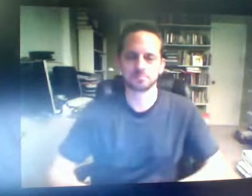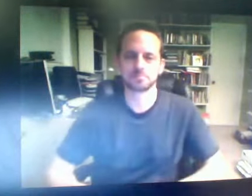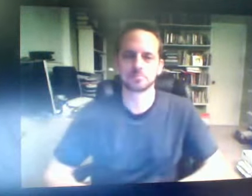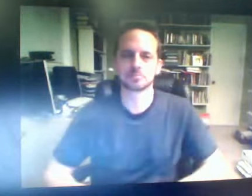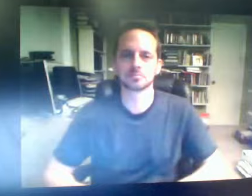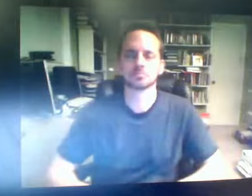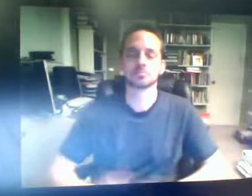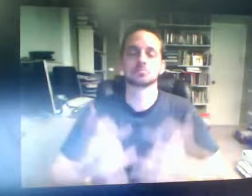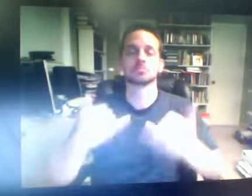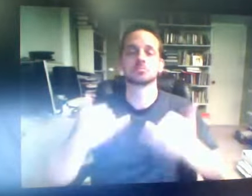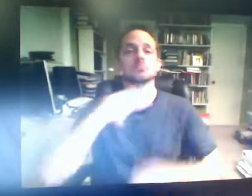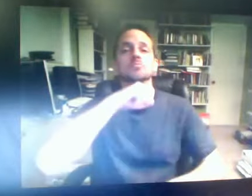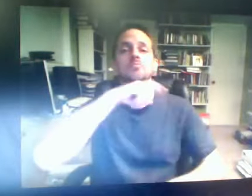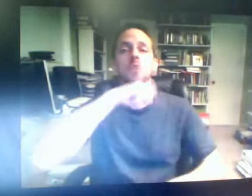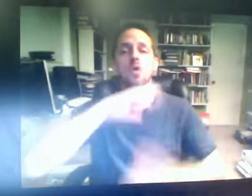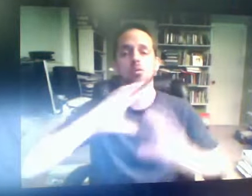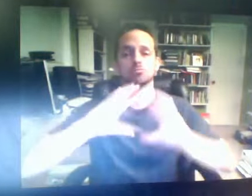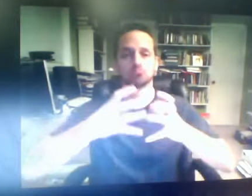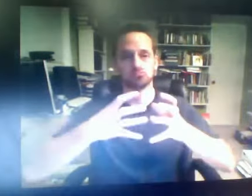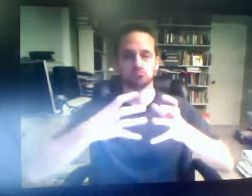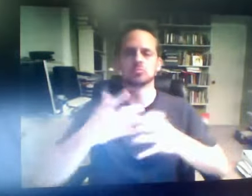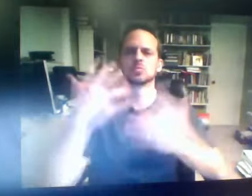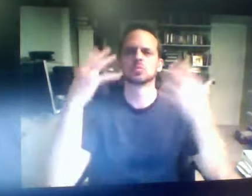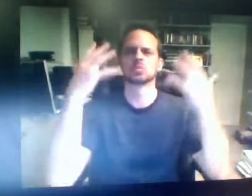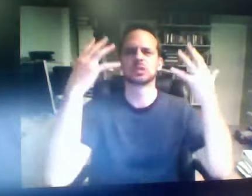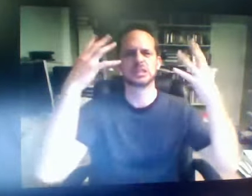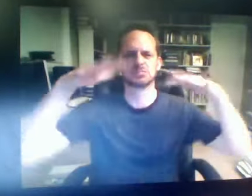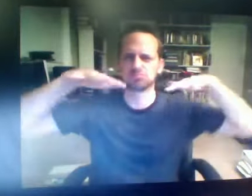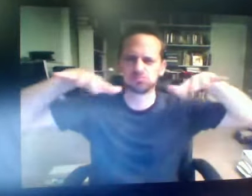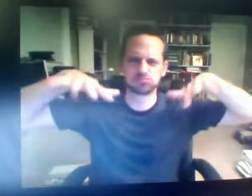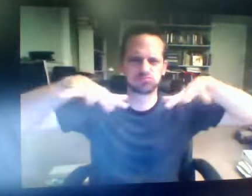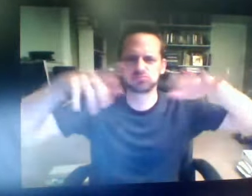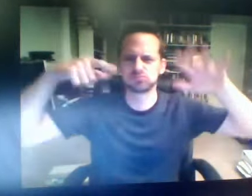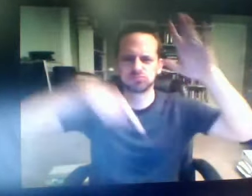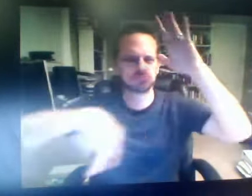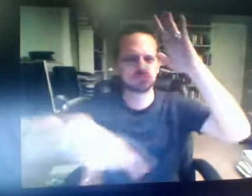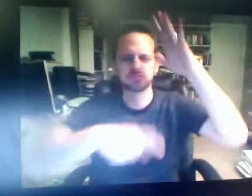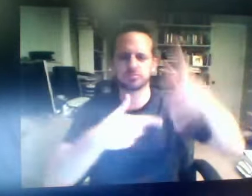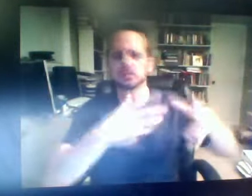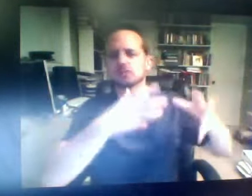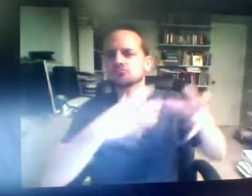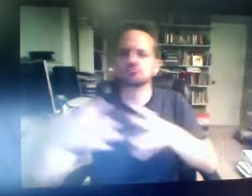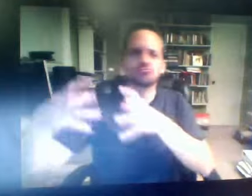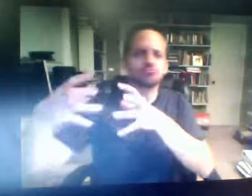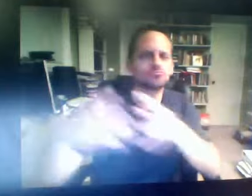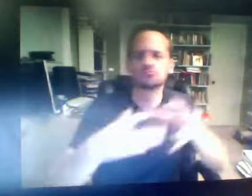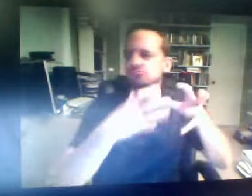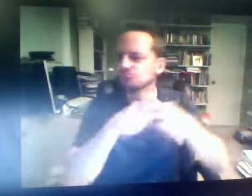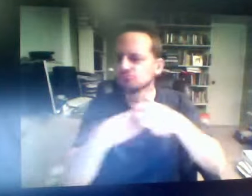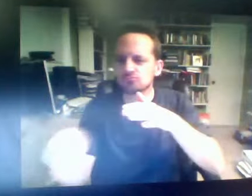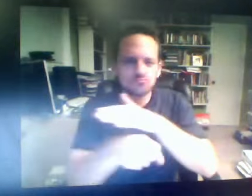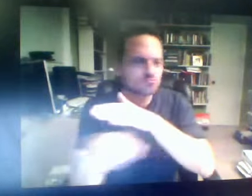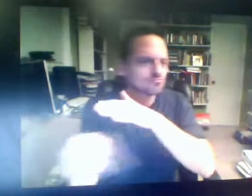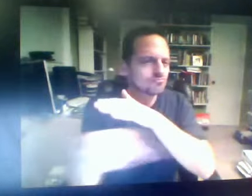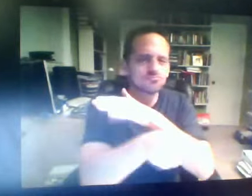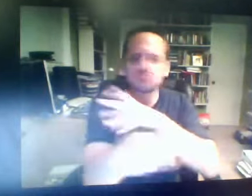Okay. Now, the frog group they go as a group and they